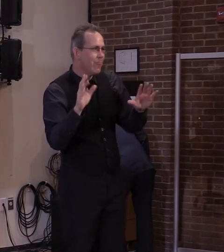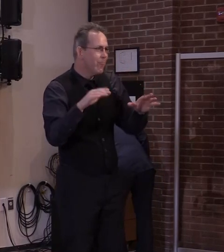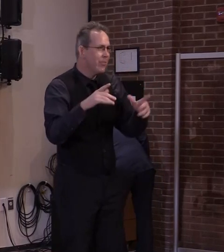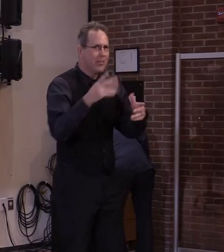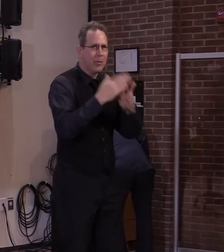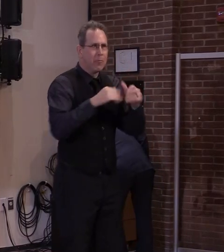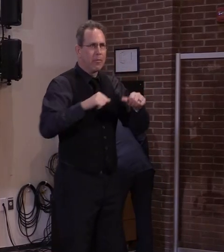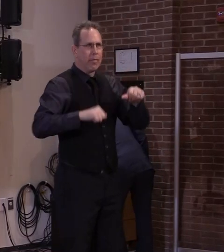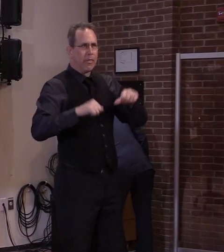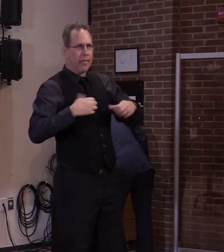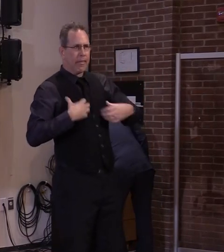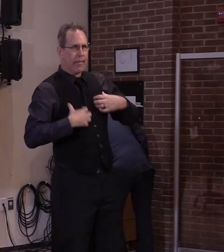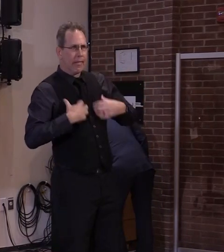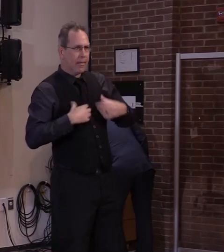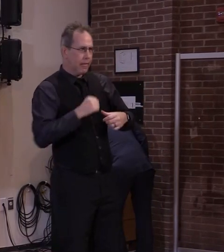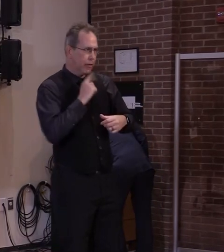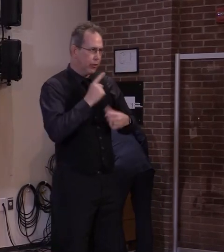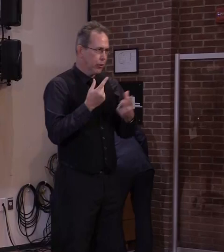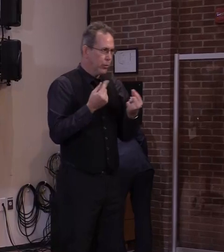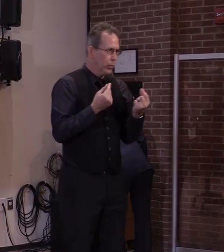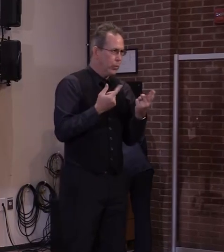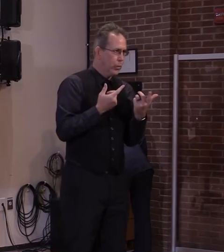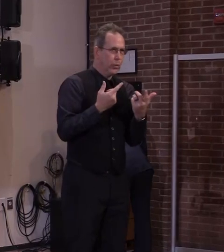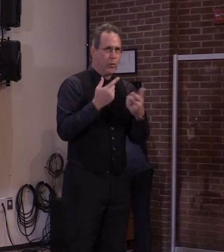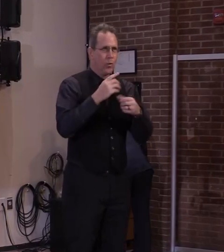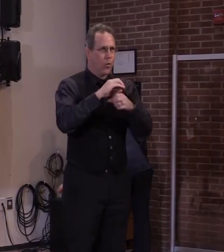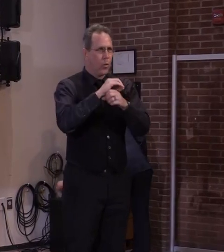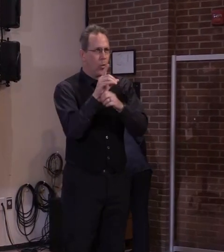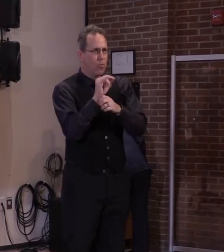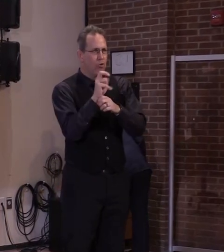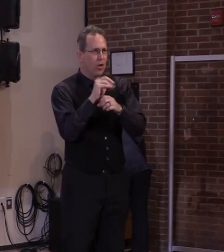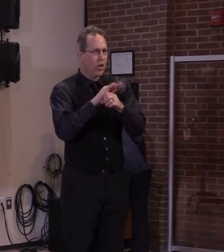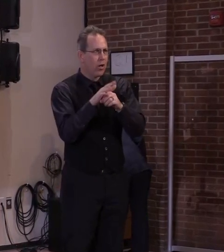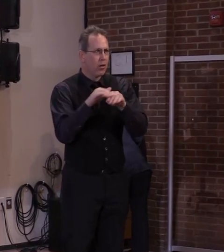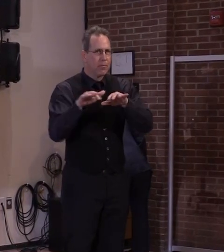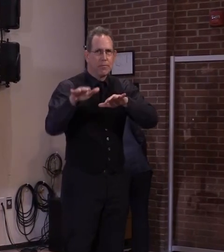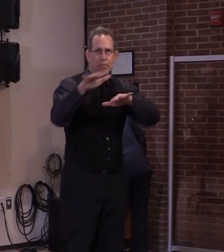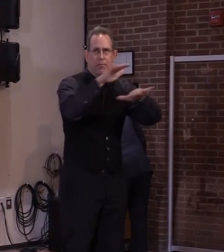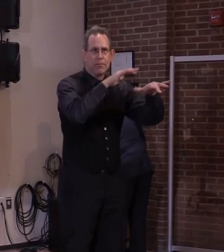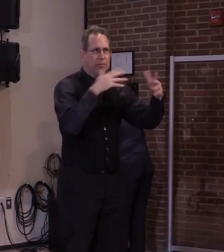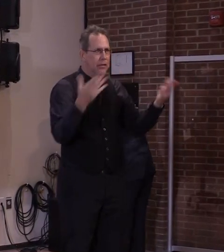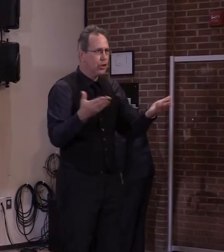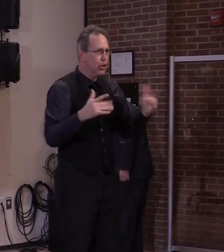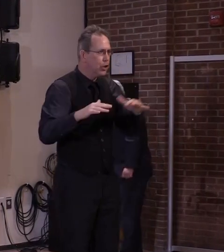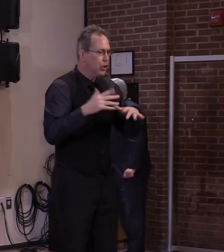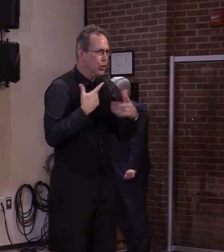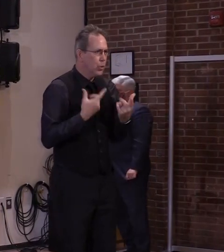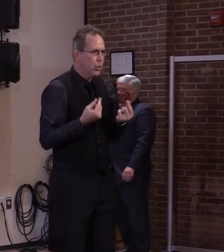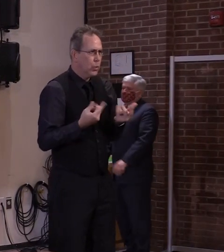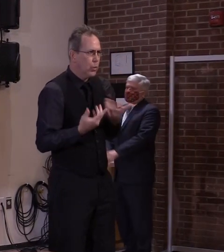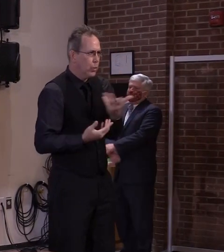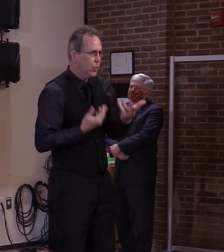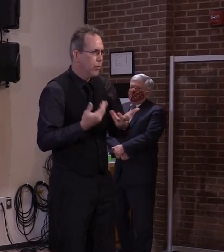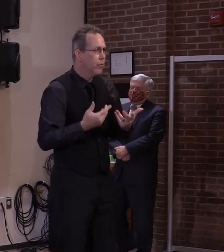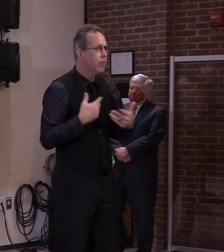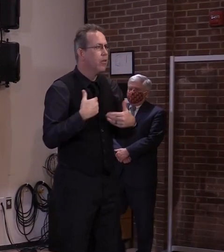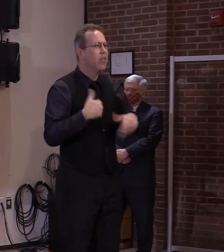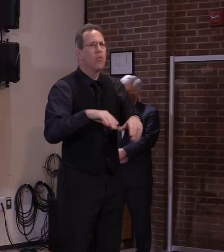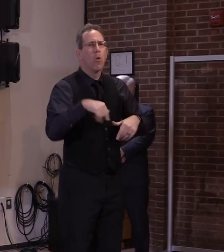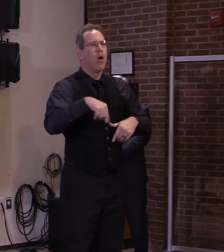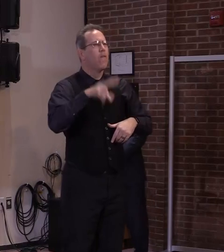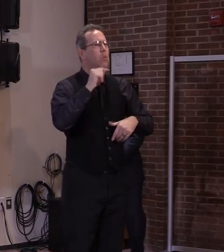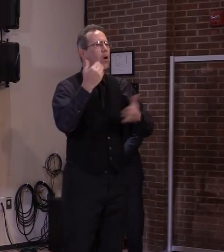COVID-19 variant, we all have a role to play in reducing the strain on our hospitals. We at the Agency of Commerce and